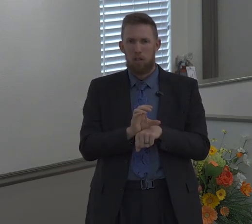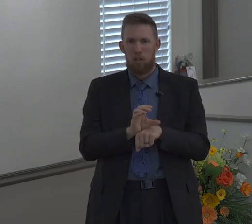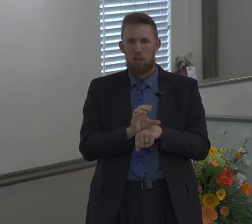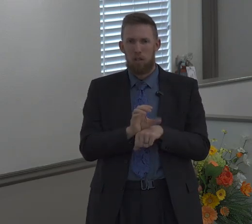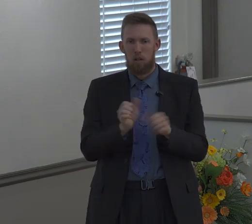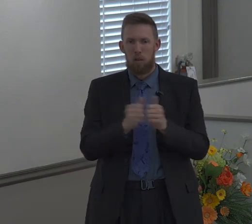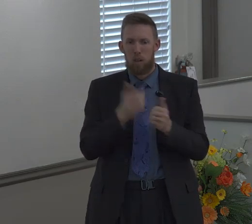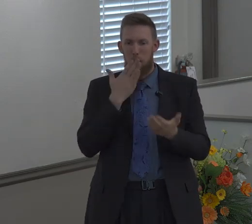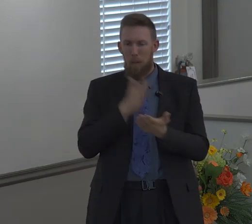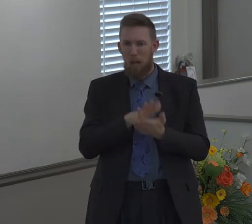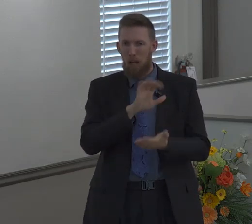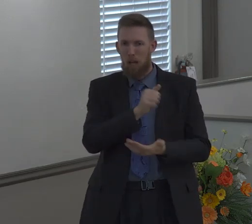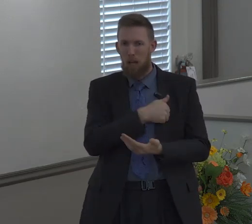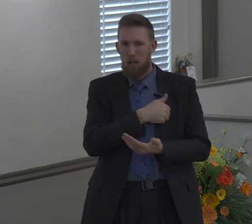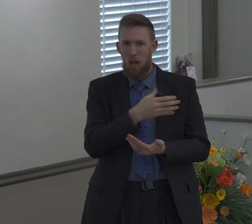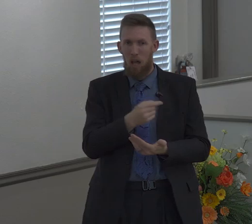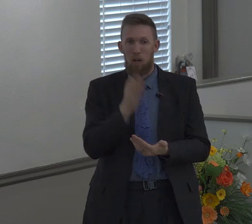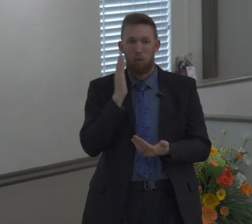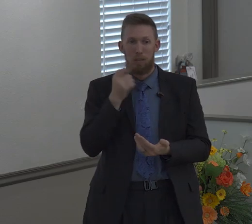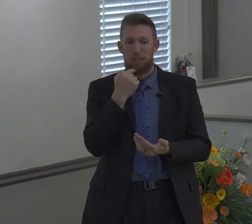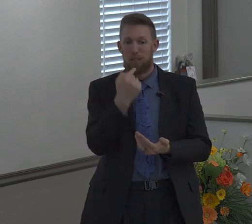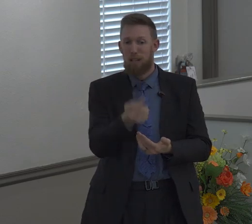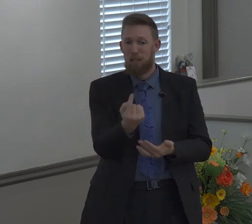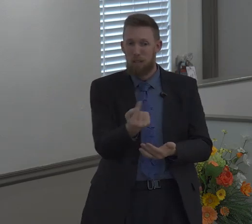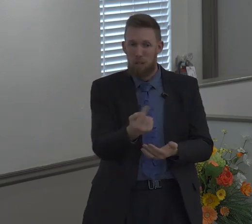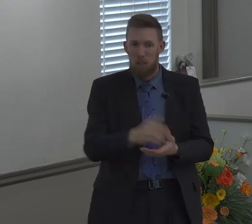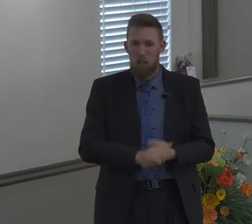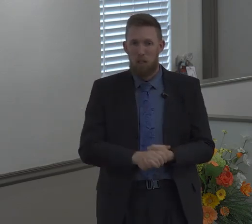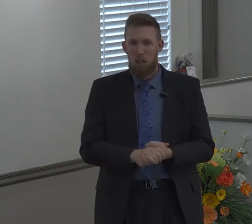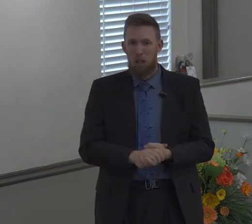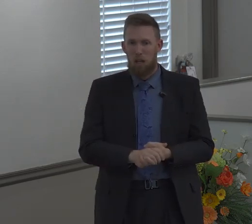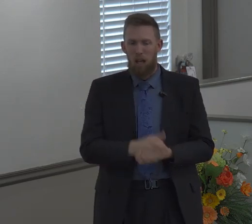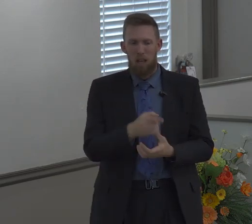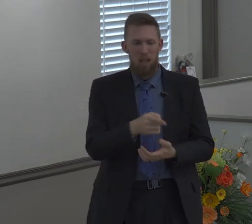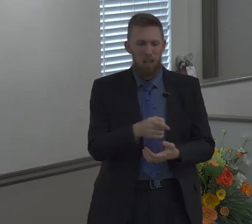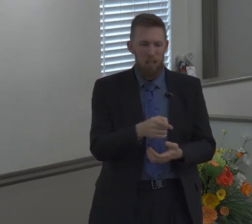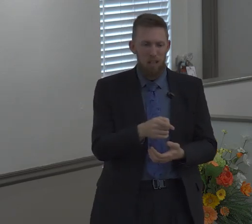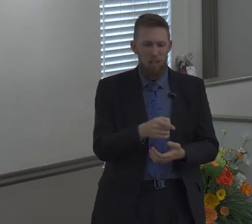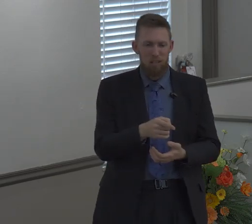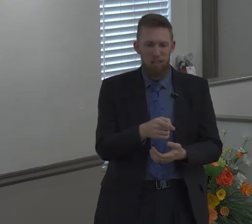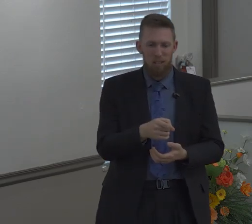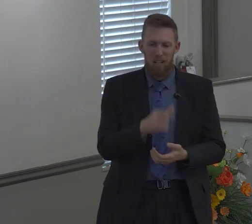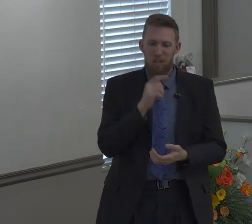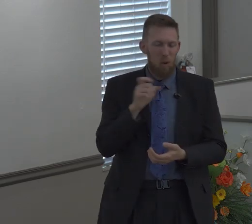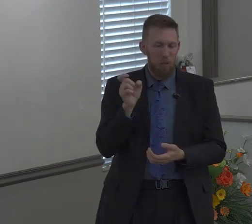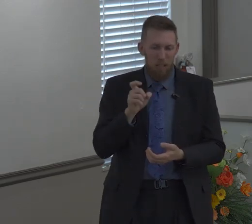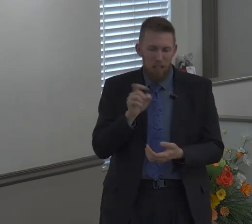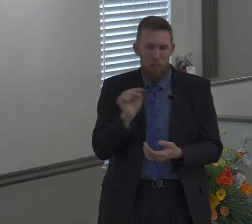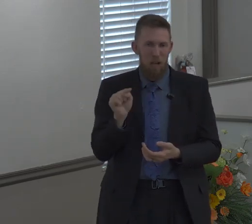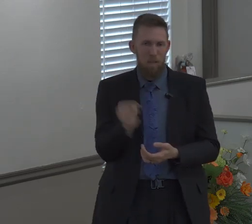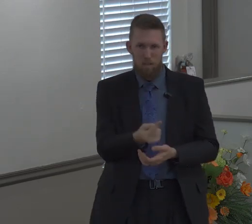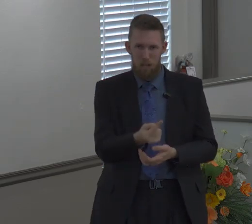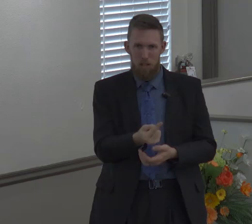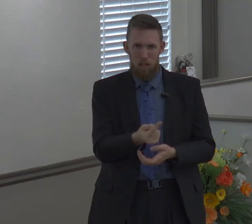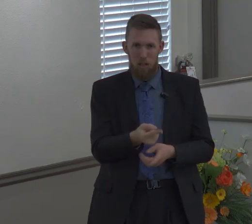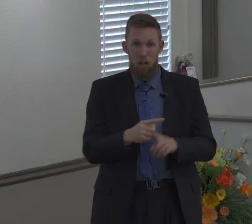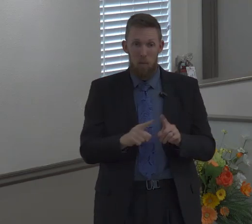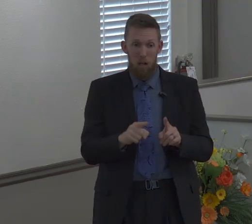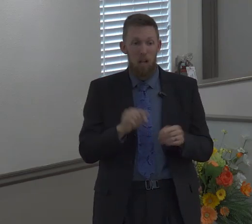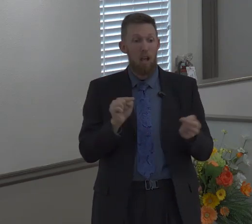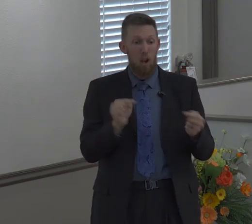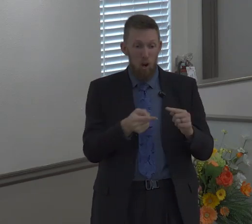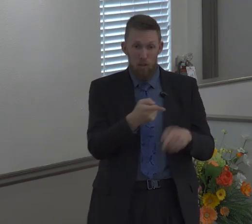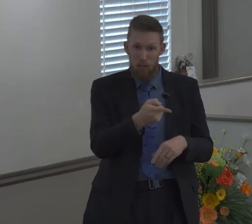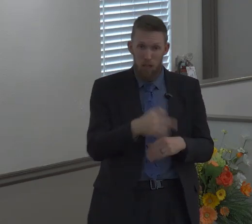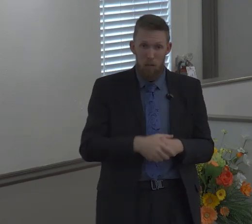And then we end up saying something to somebody. And they shouldn't get offended. None of us